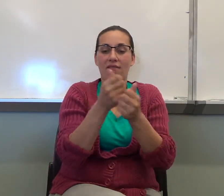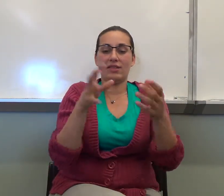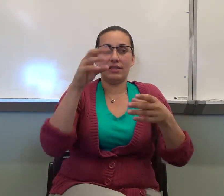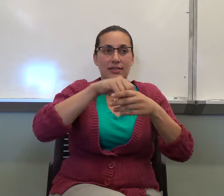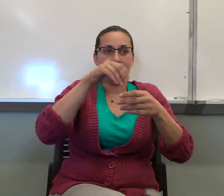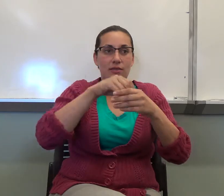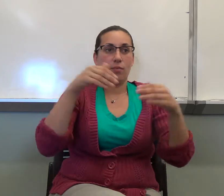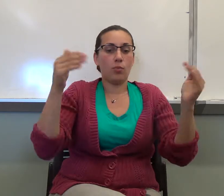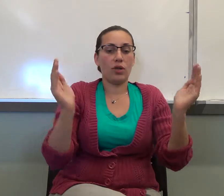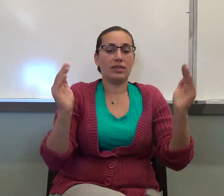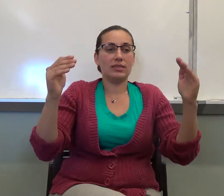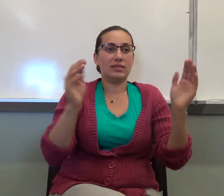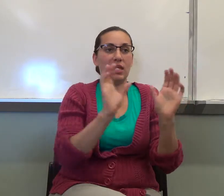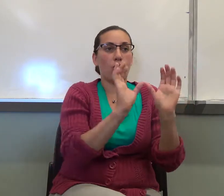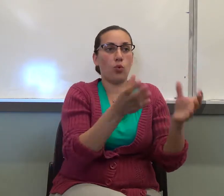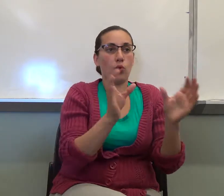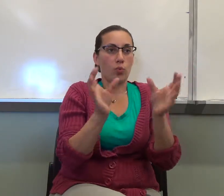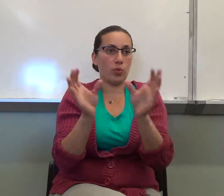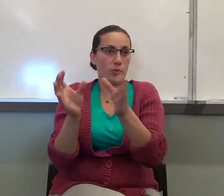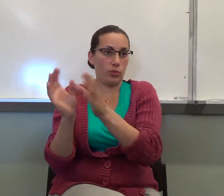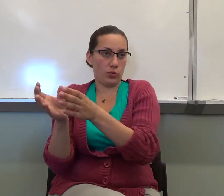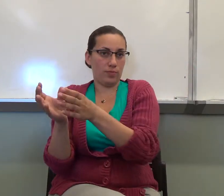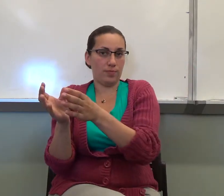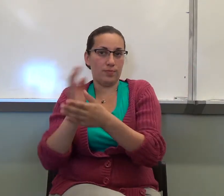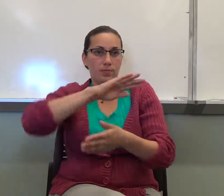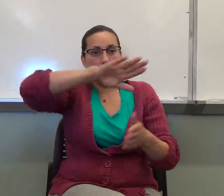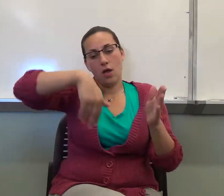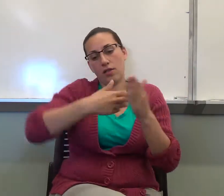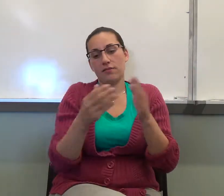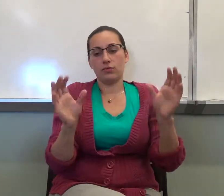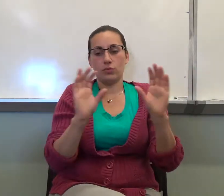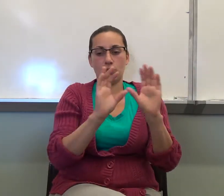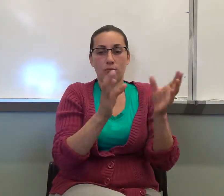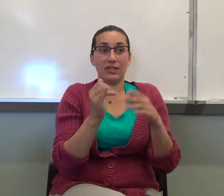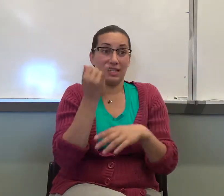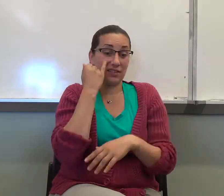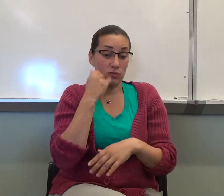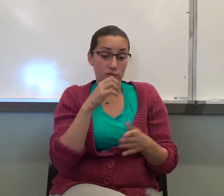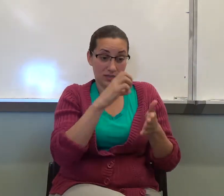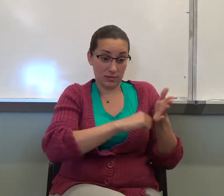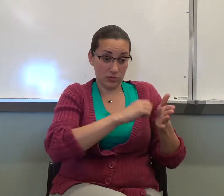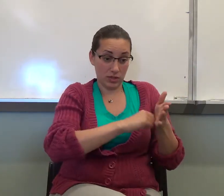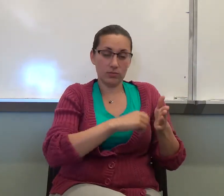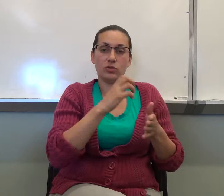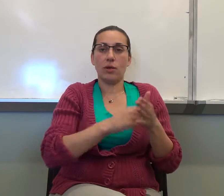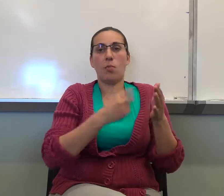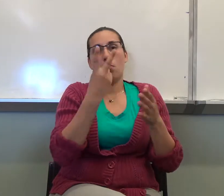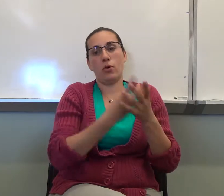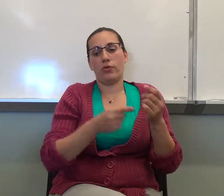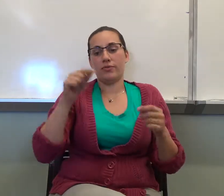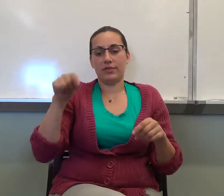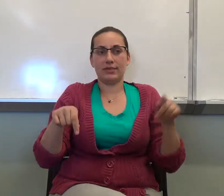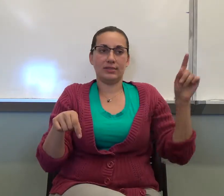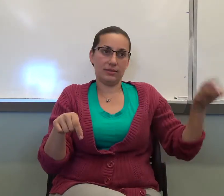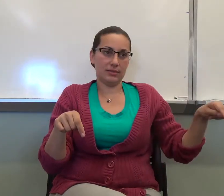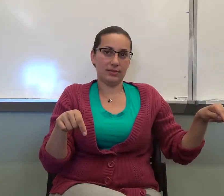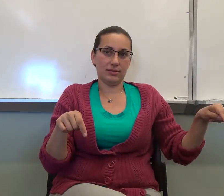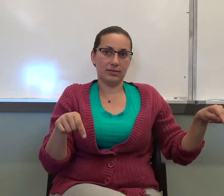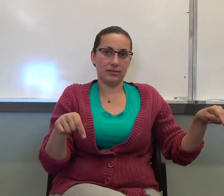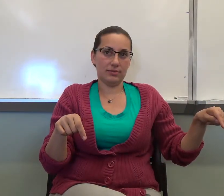grouping. They're grouping that whole thing together, and they're saying, you're going to subtract? Subtract both. I can't say that too much